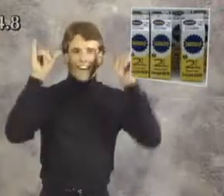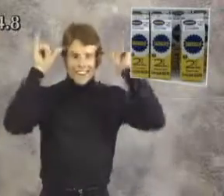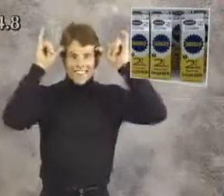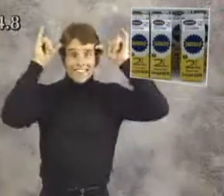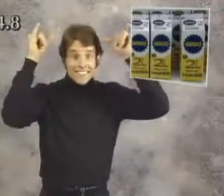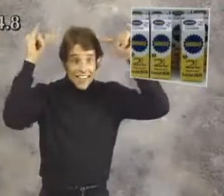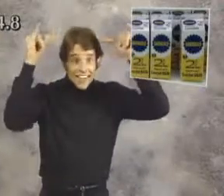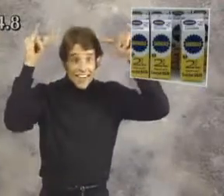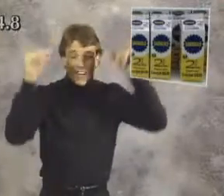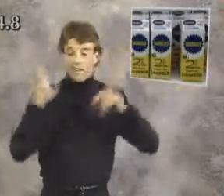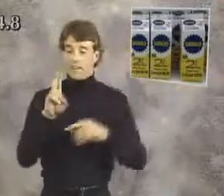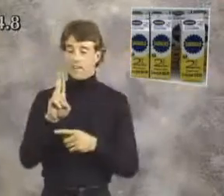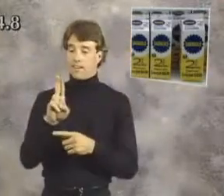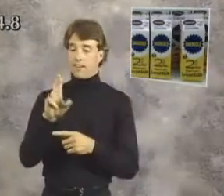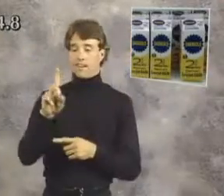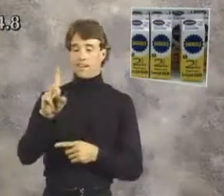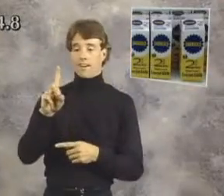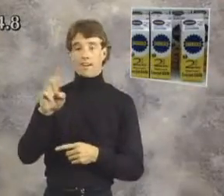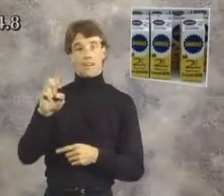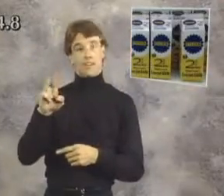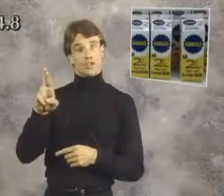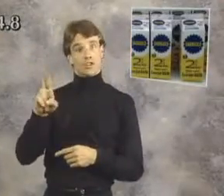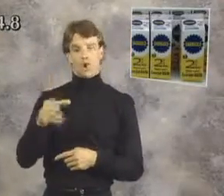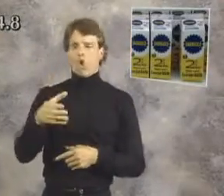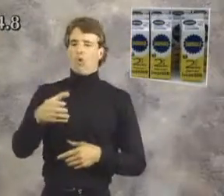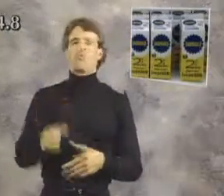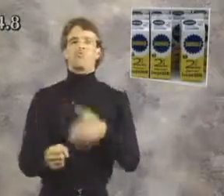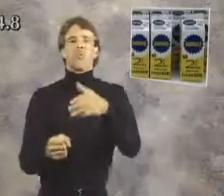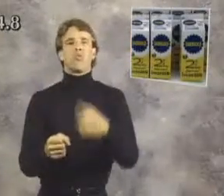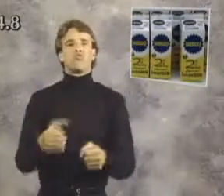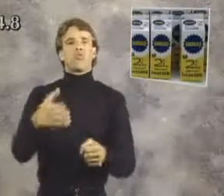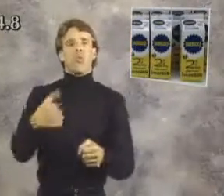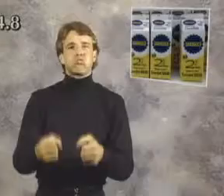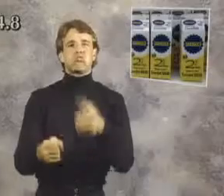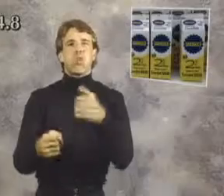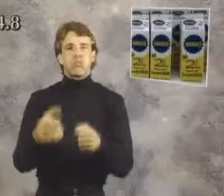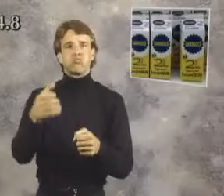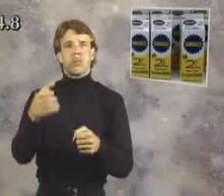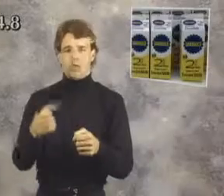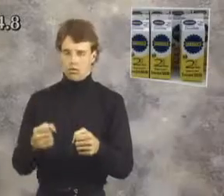This sign represents milking a cow.